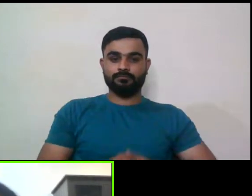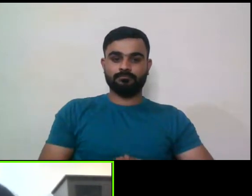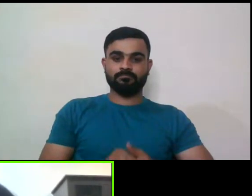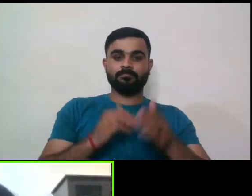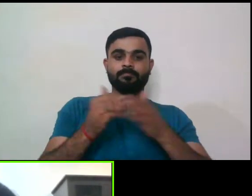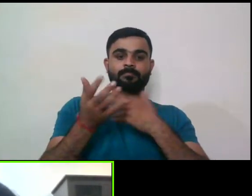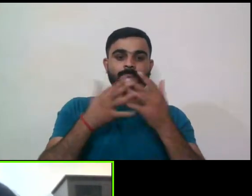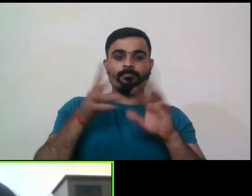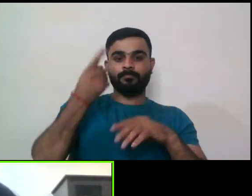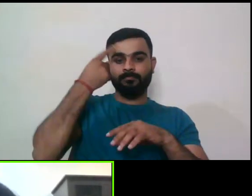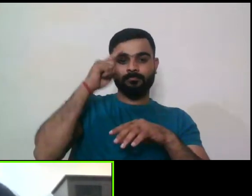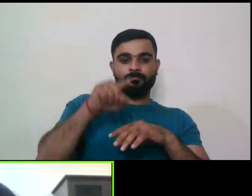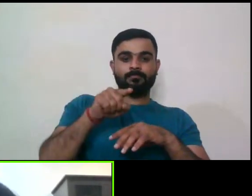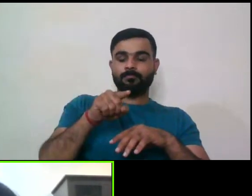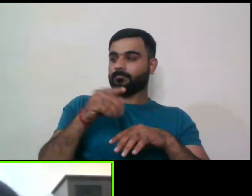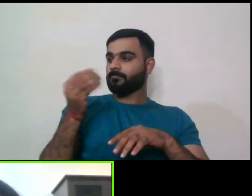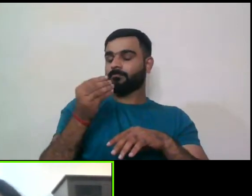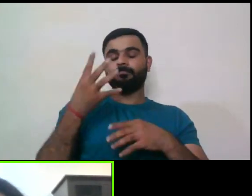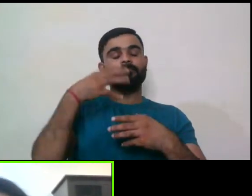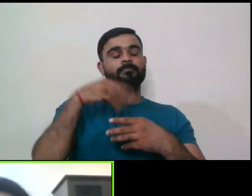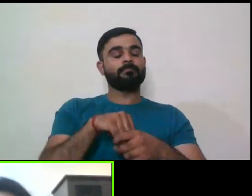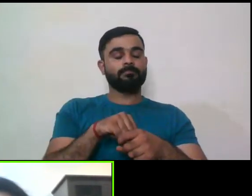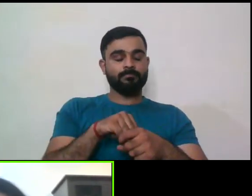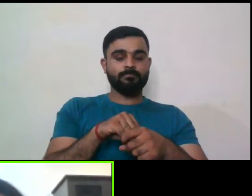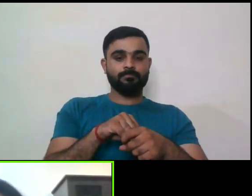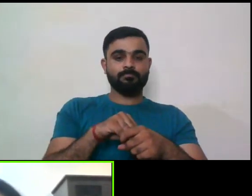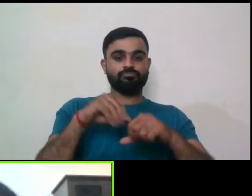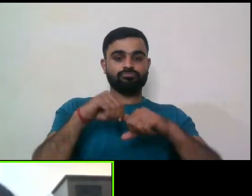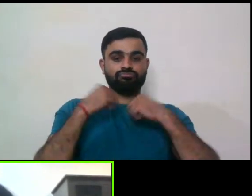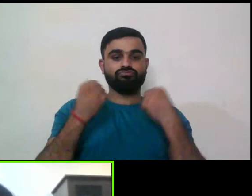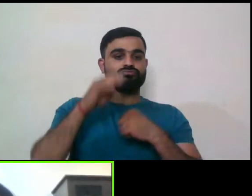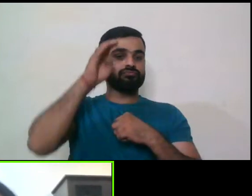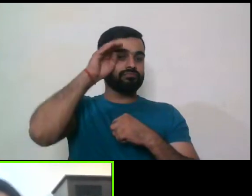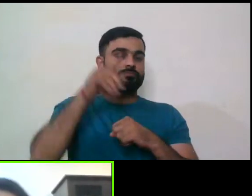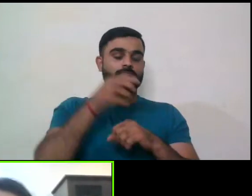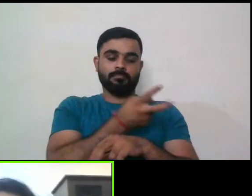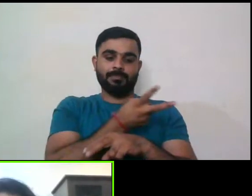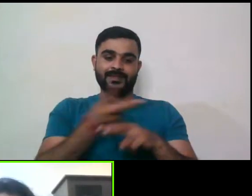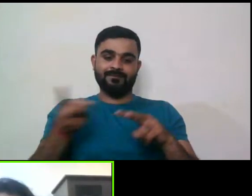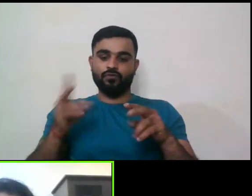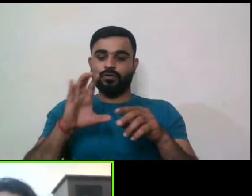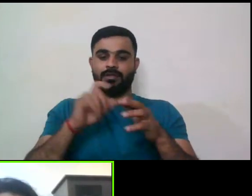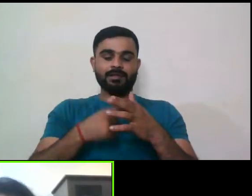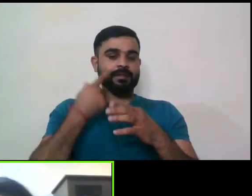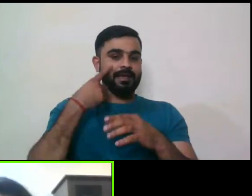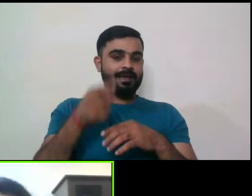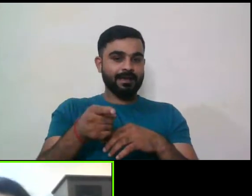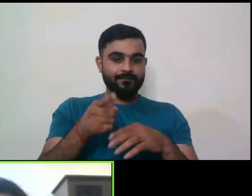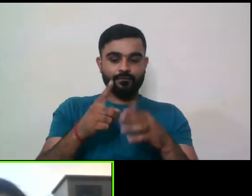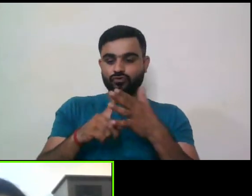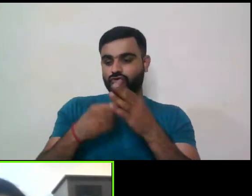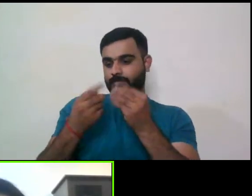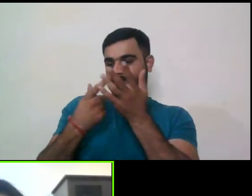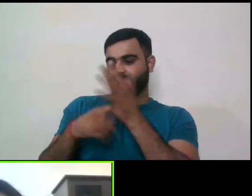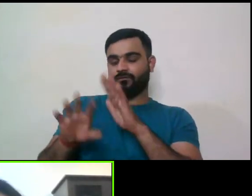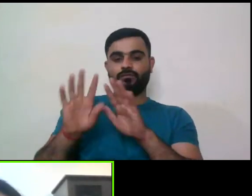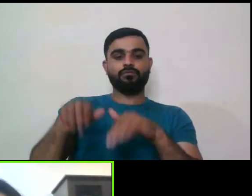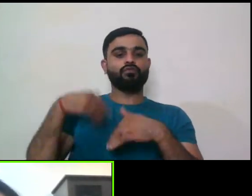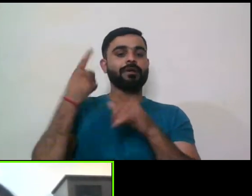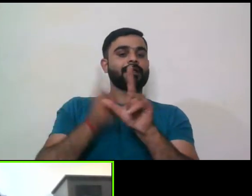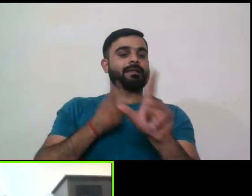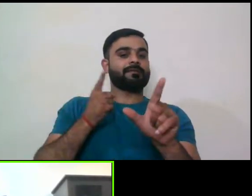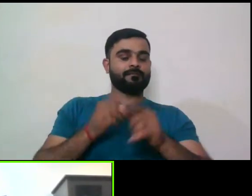However, consistently, and this is something that I've heard from multiple CJIs who have retired over the last few